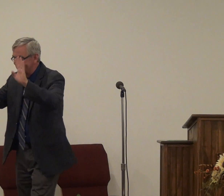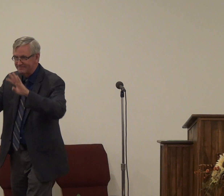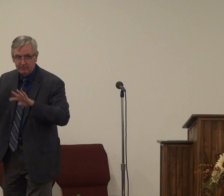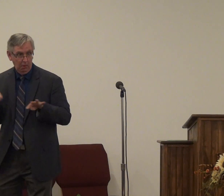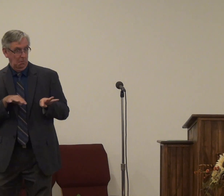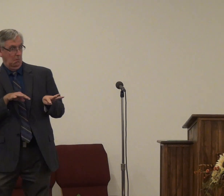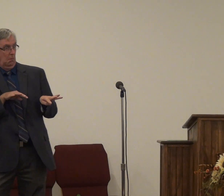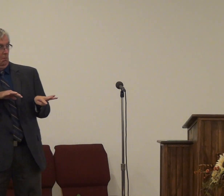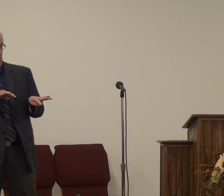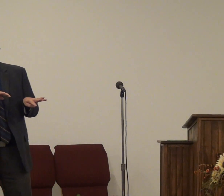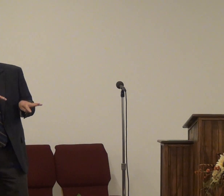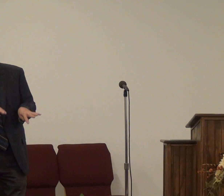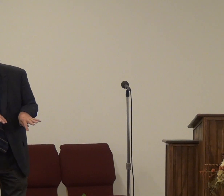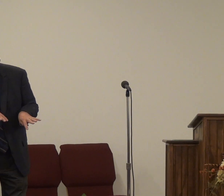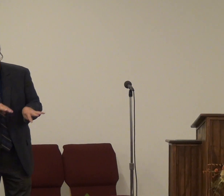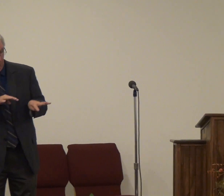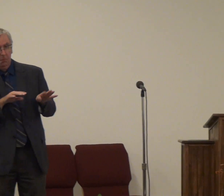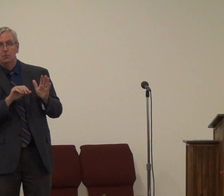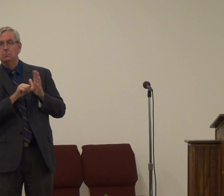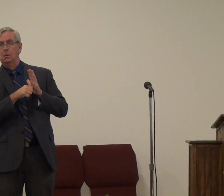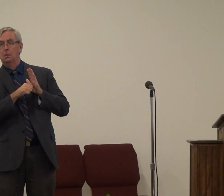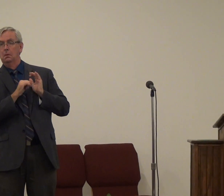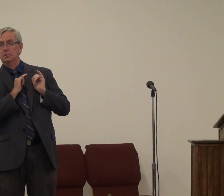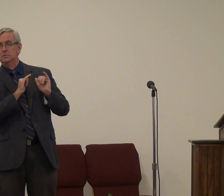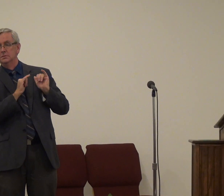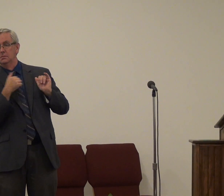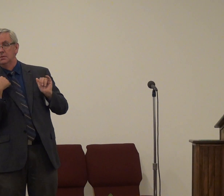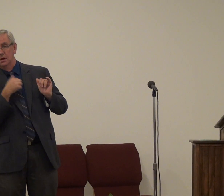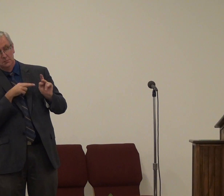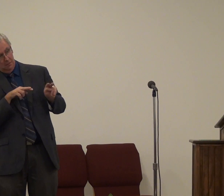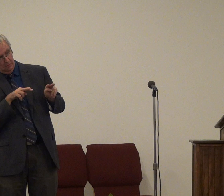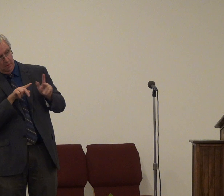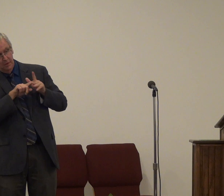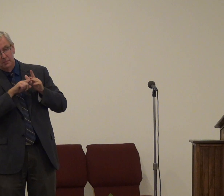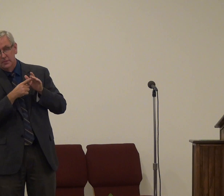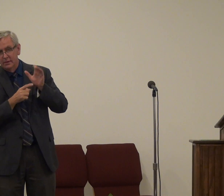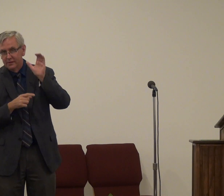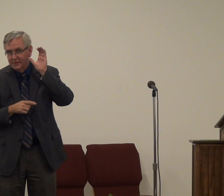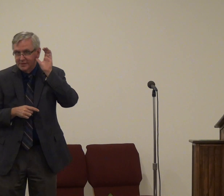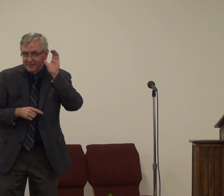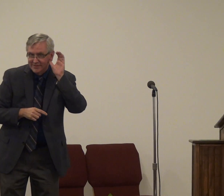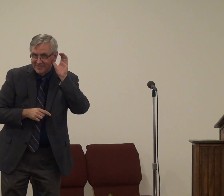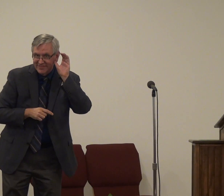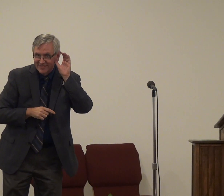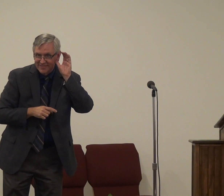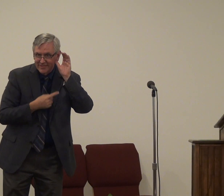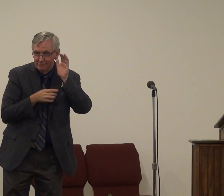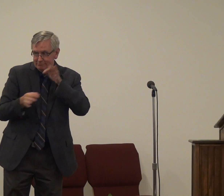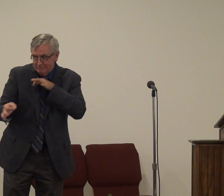to the people, and they looked him over, and he said, "He's like us." And they began to